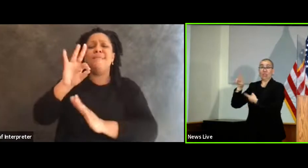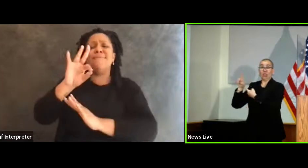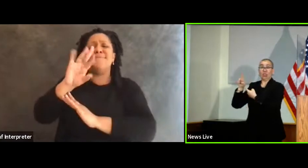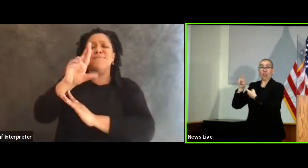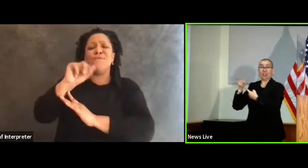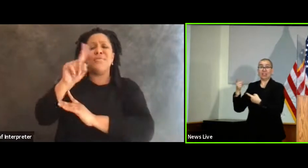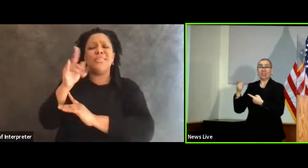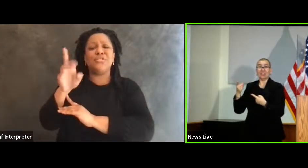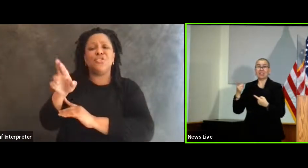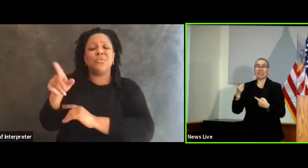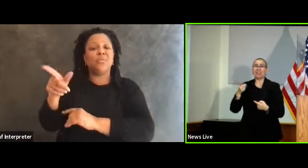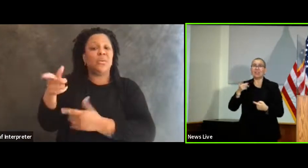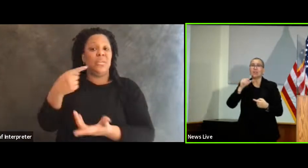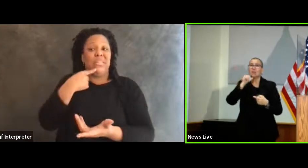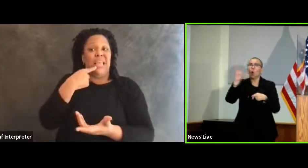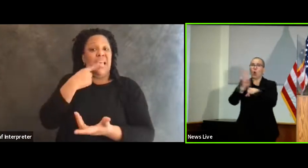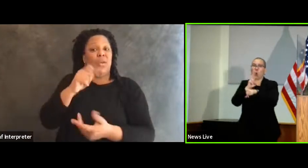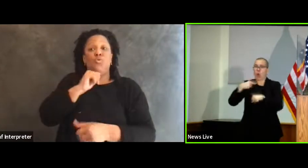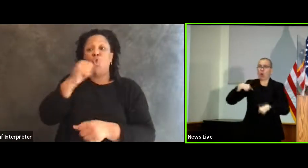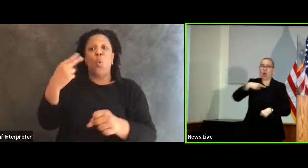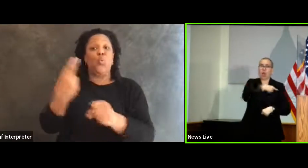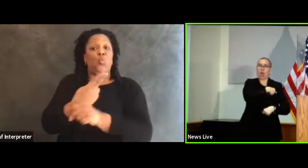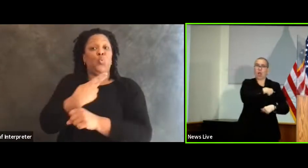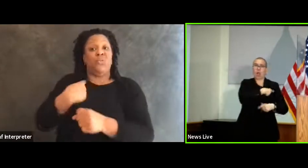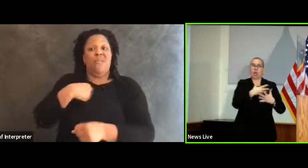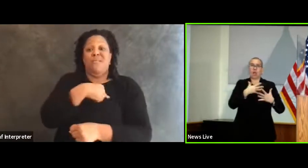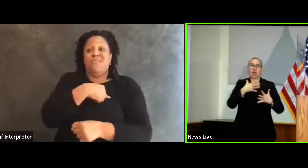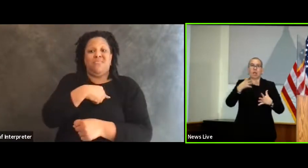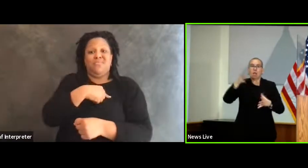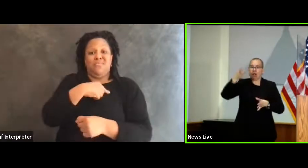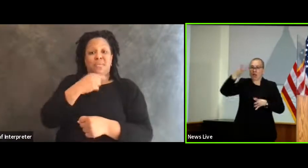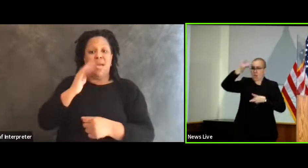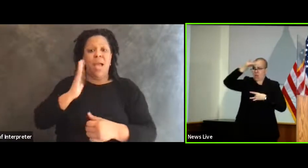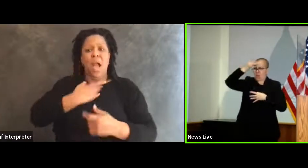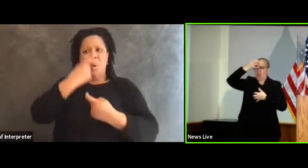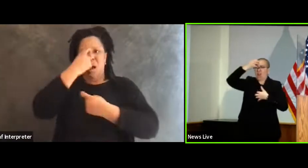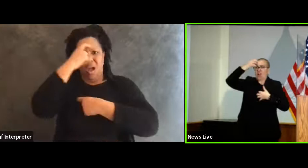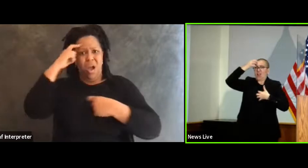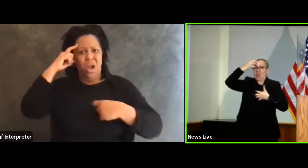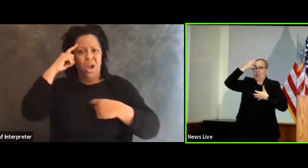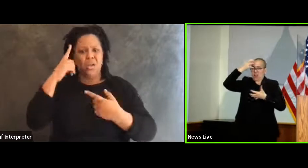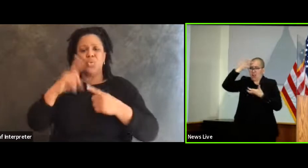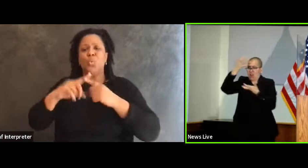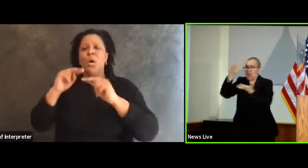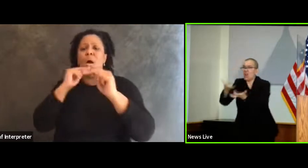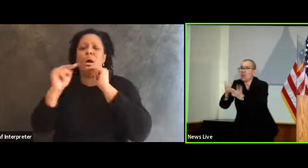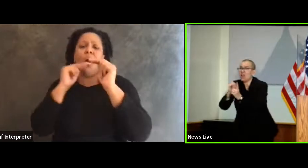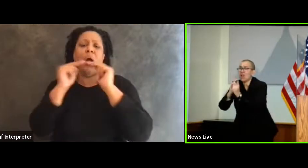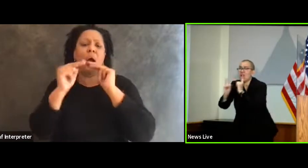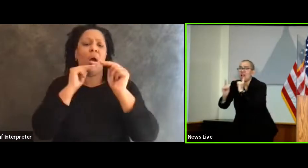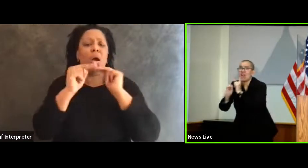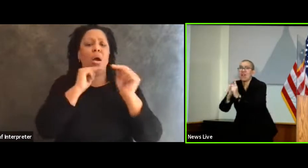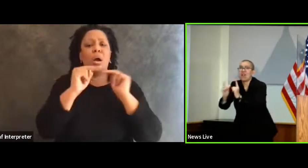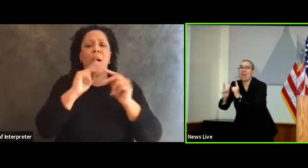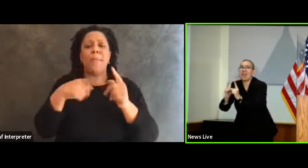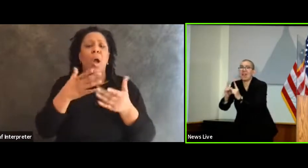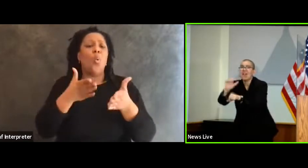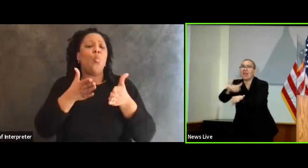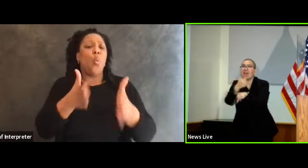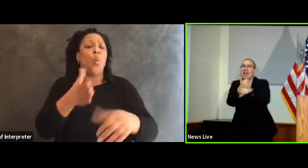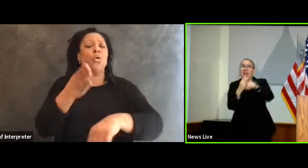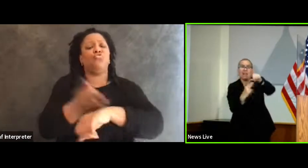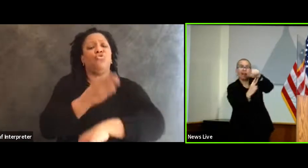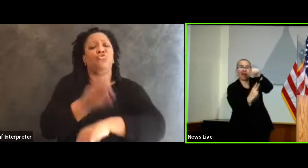to negotiate a deal on road construction per se. And that's what's coming out. It doesn't mean that it has to be that either or, because I'll tell you